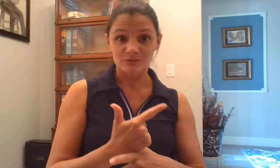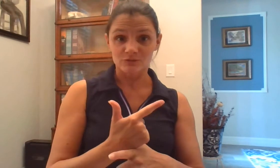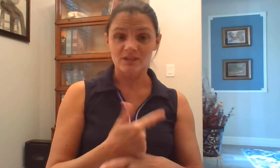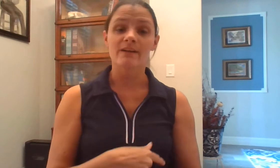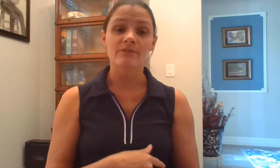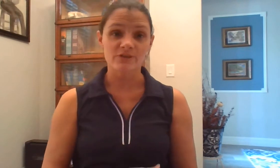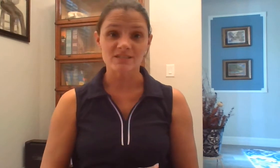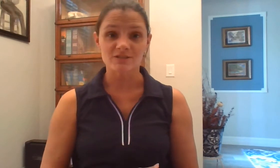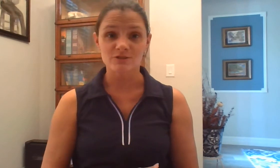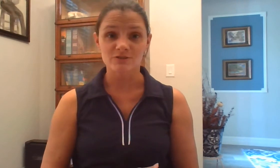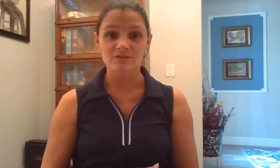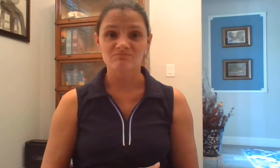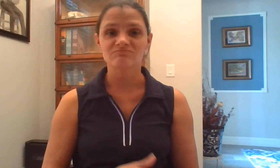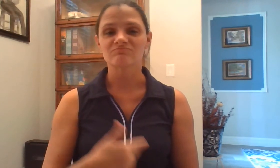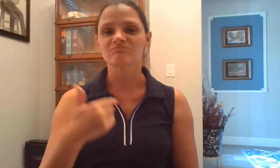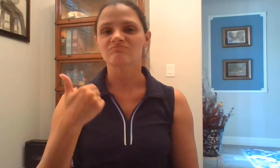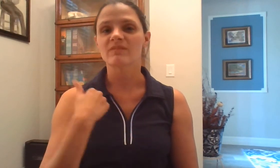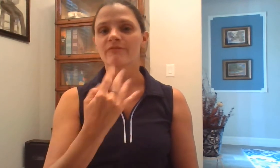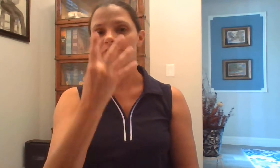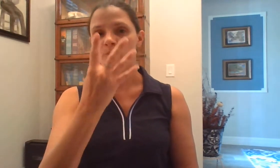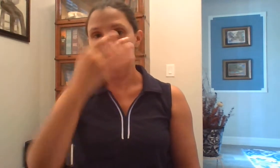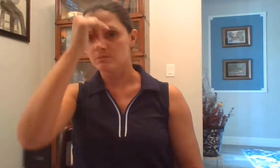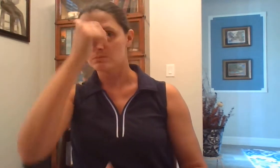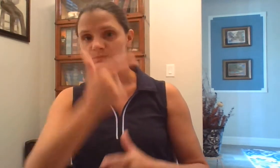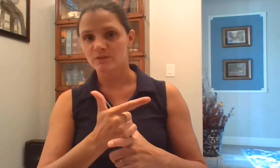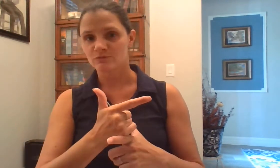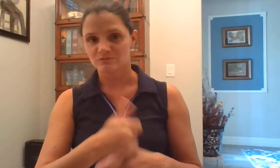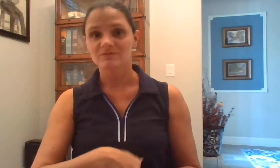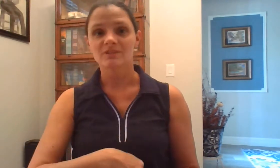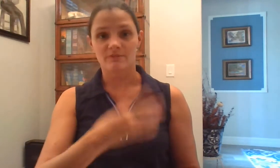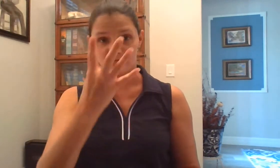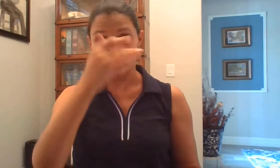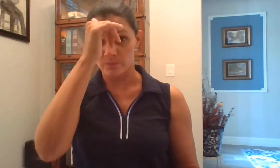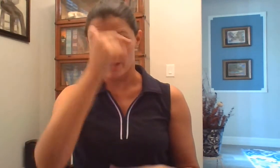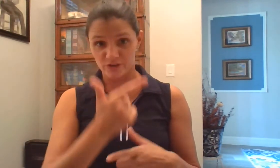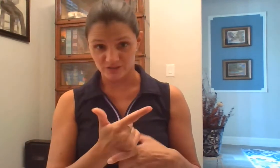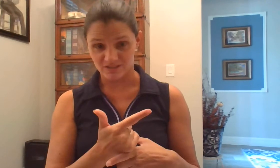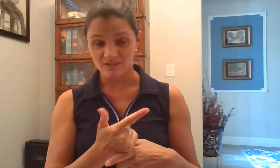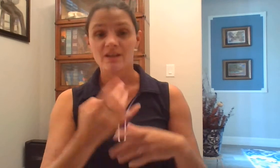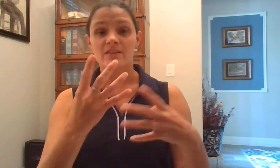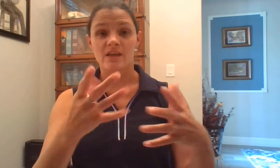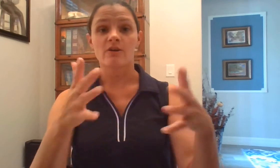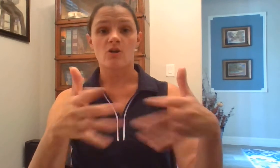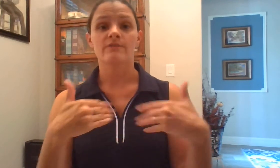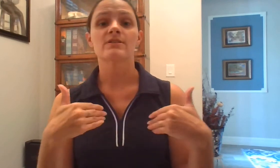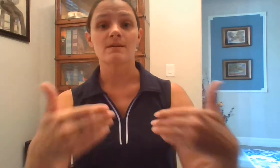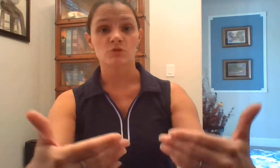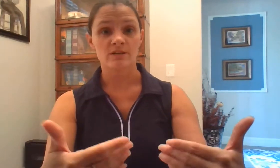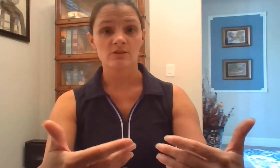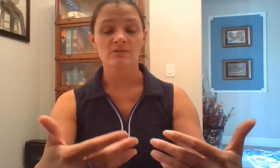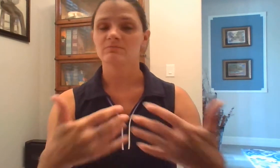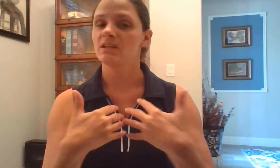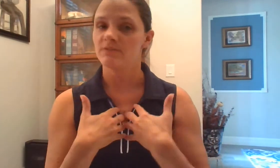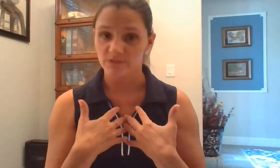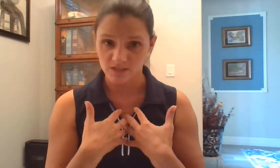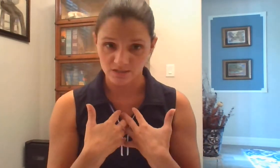I have three sisters, four brothers. They are all of the same gender, even if it's not